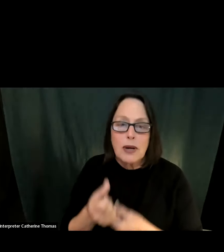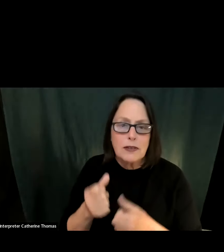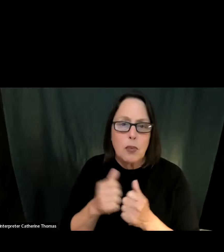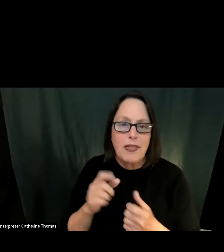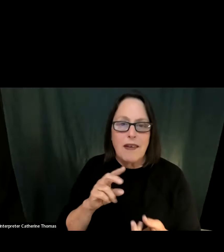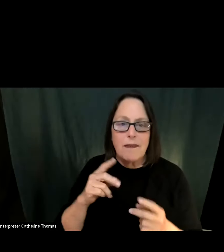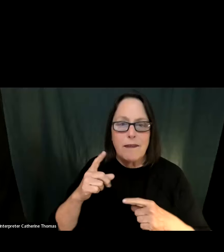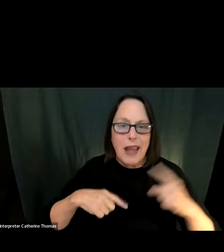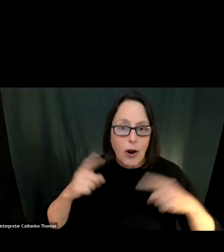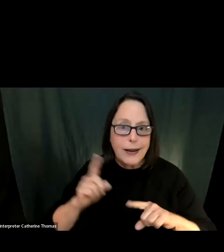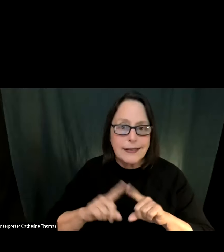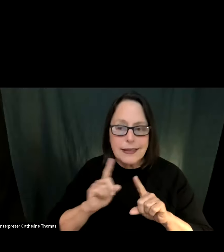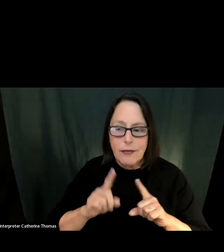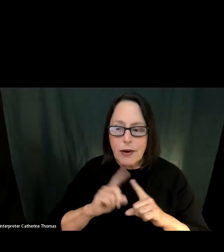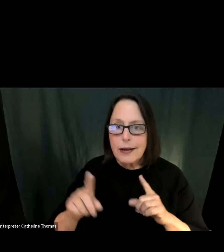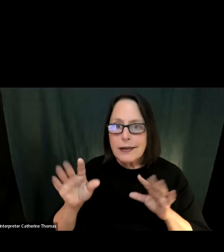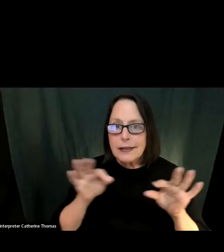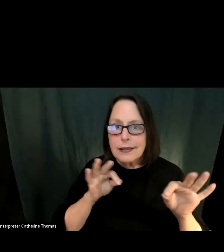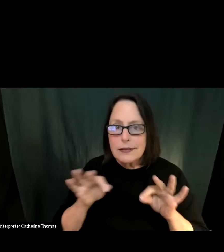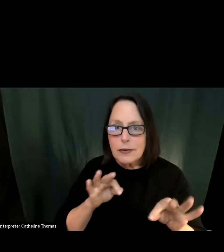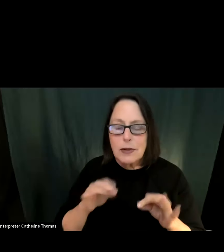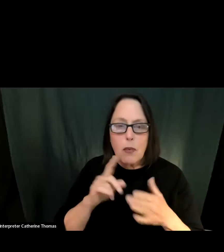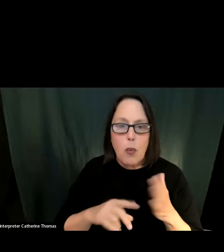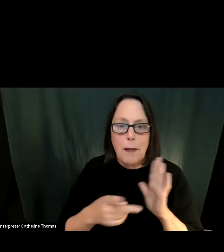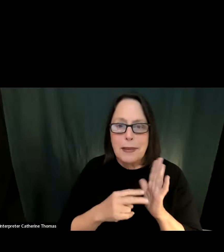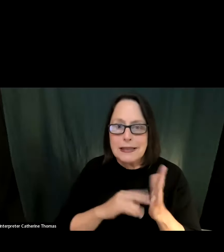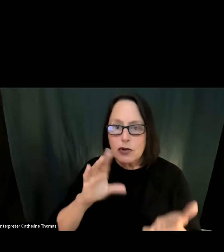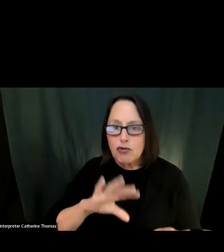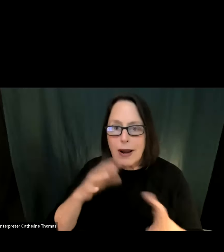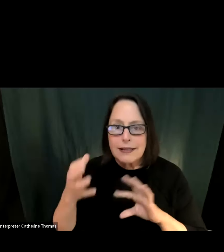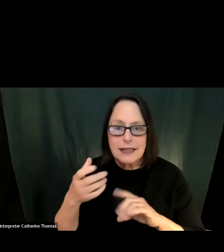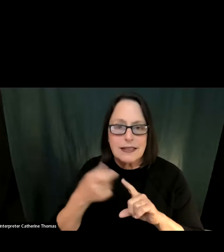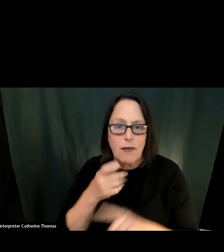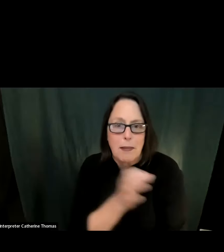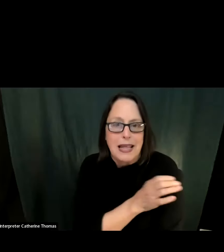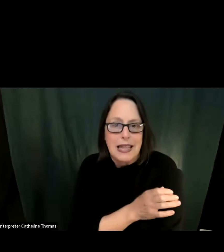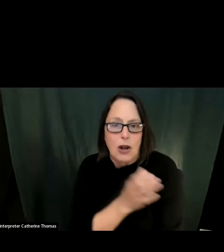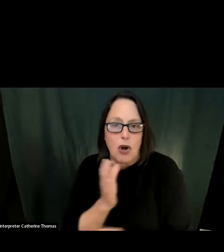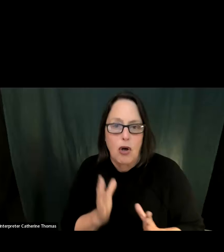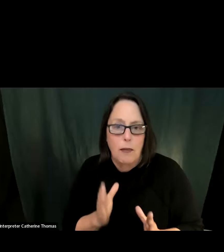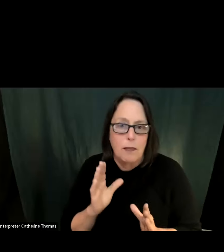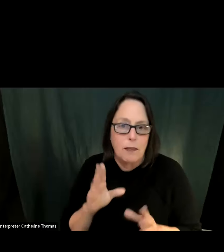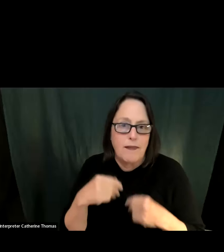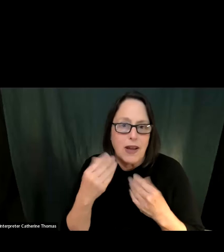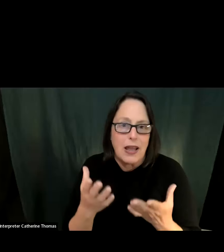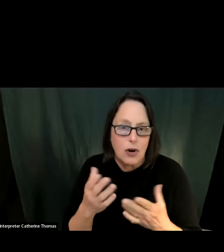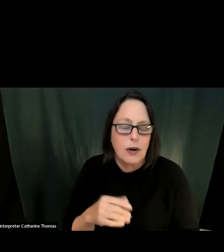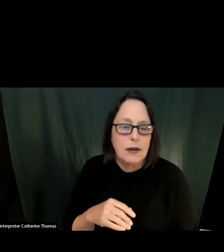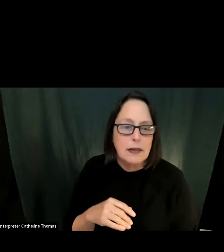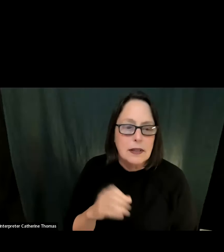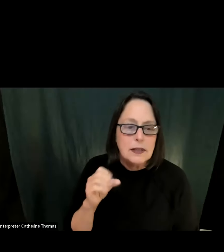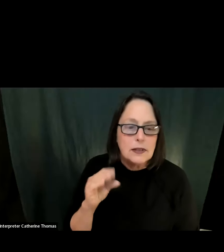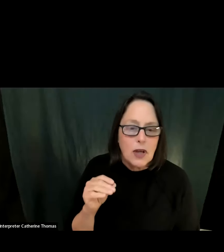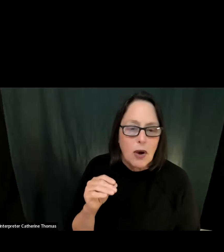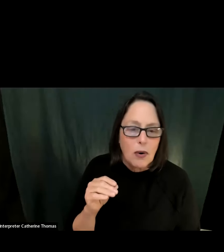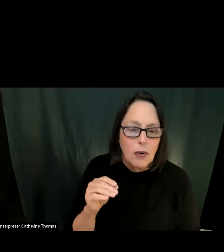interpretations of what makes something a crisis by a clinical provider. So I also heard earlier that